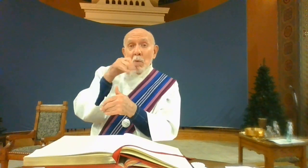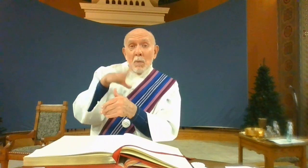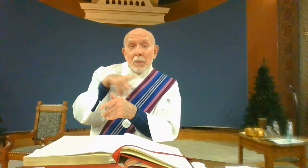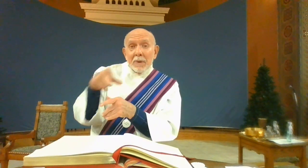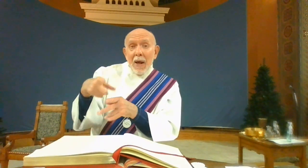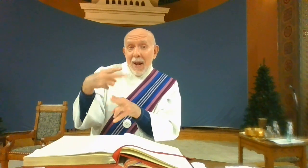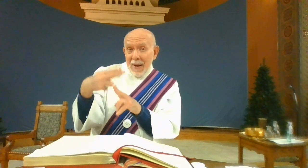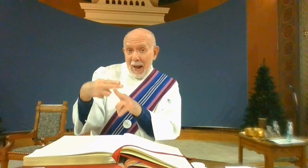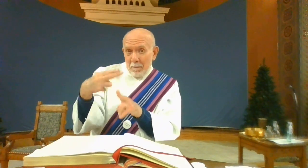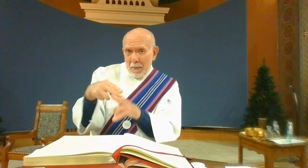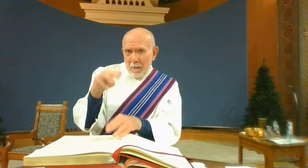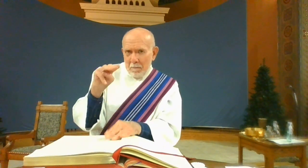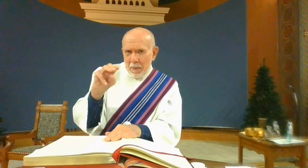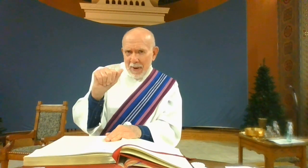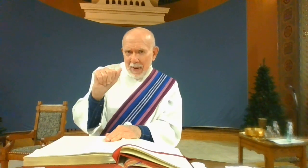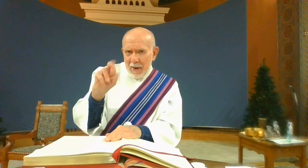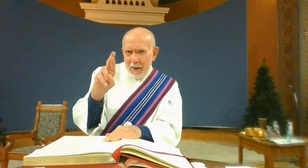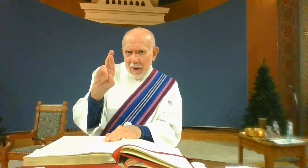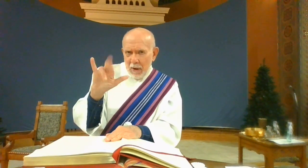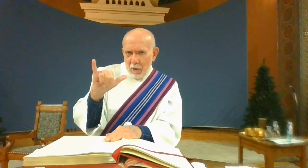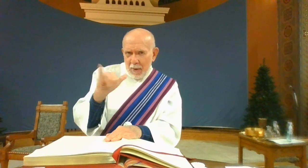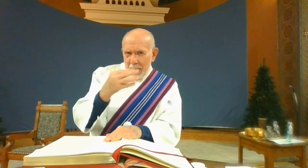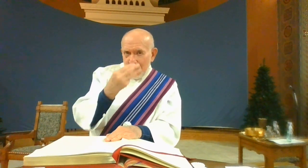And the virgin's name was Mary.